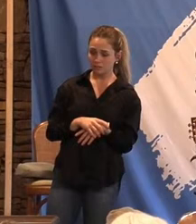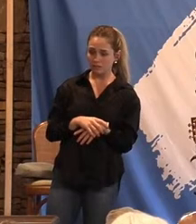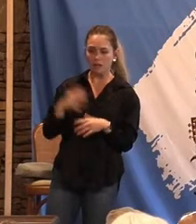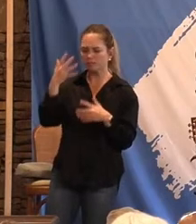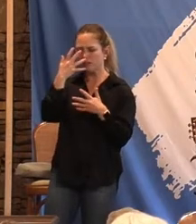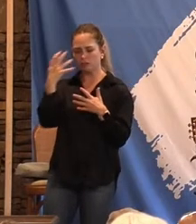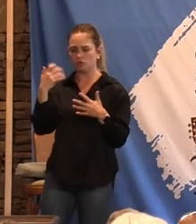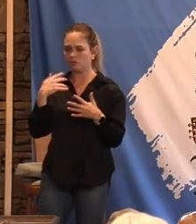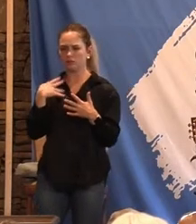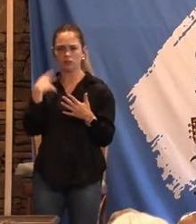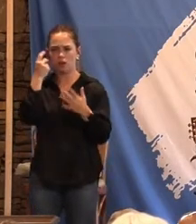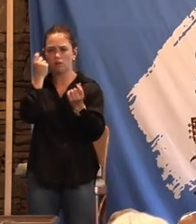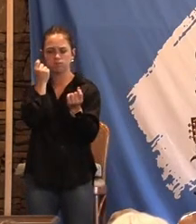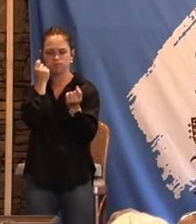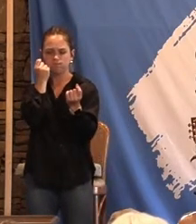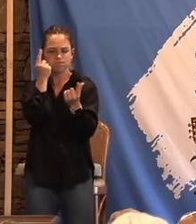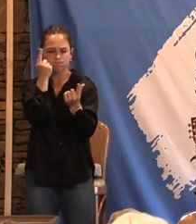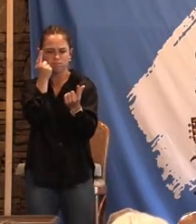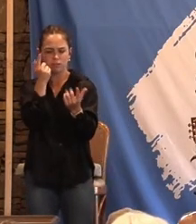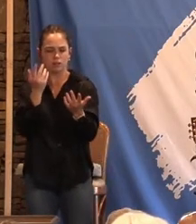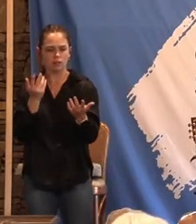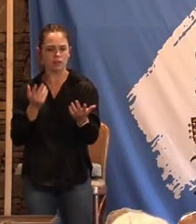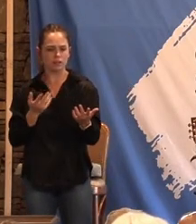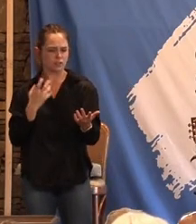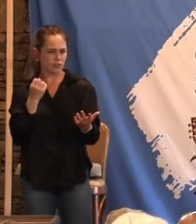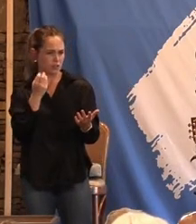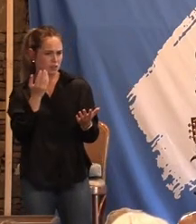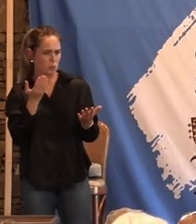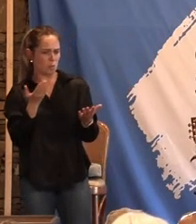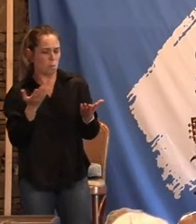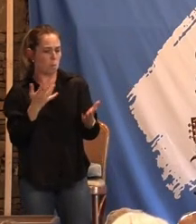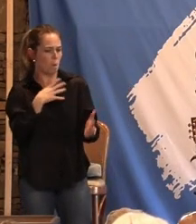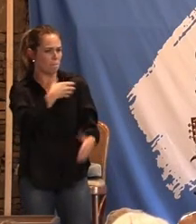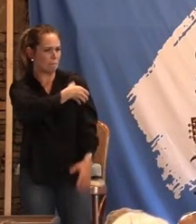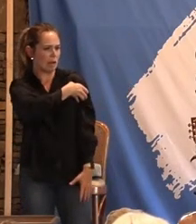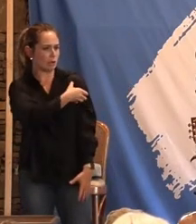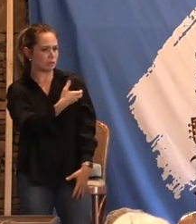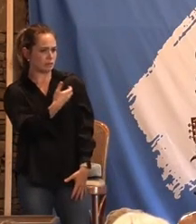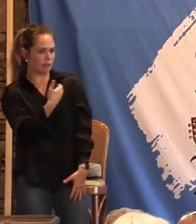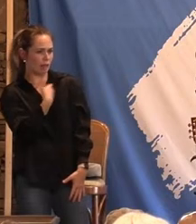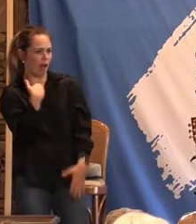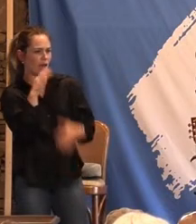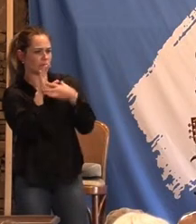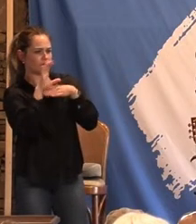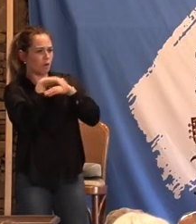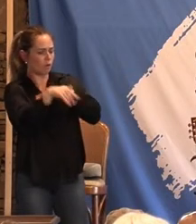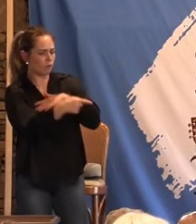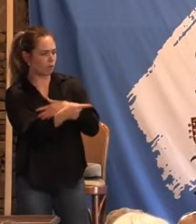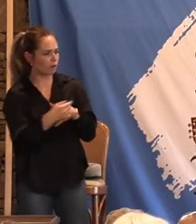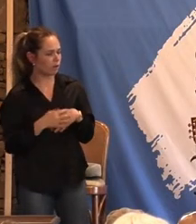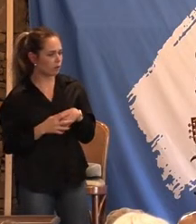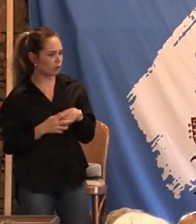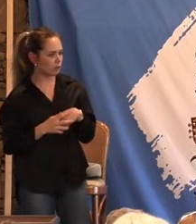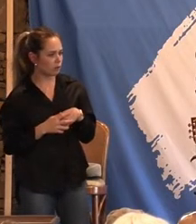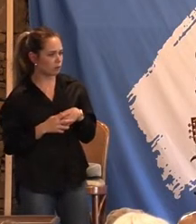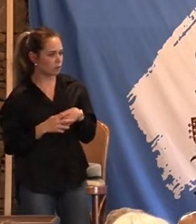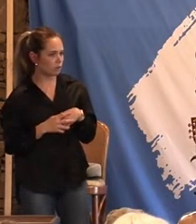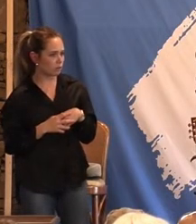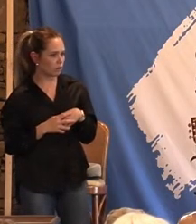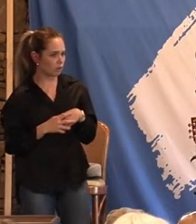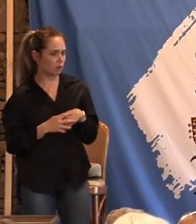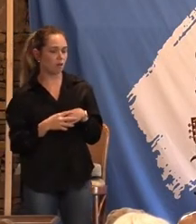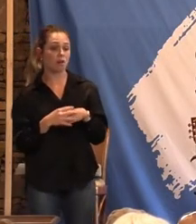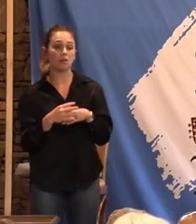Tiger couldn't understand this. He just could not understand this. He says, so what power does he have over you? And the water